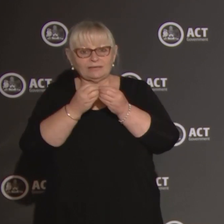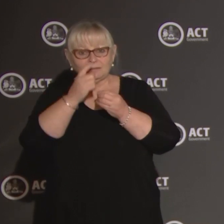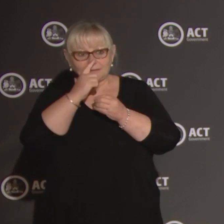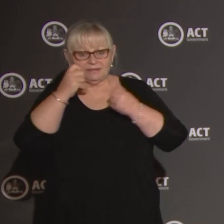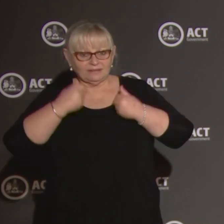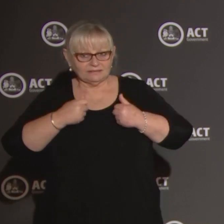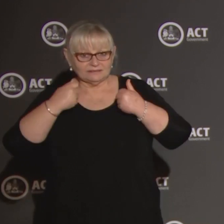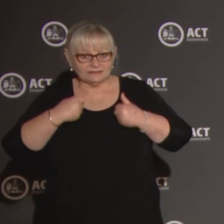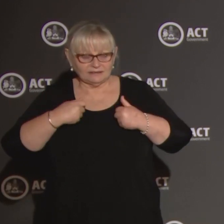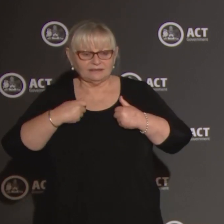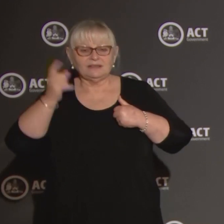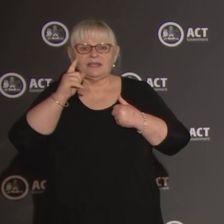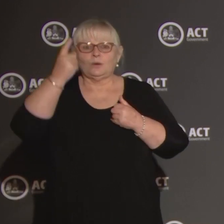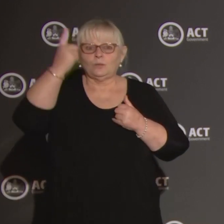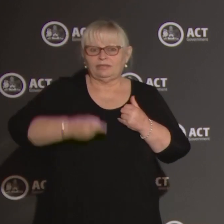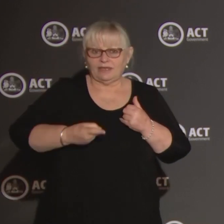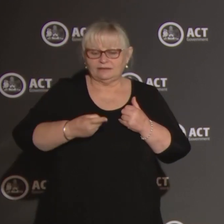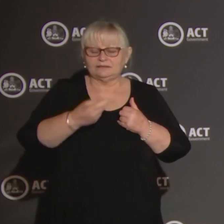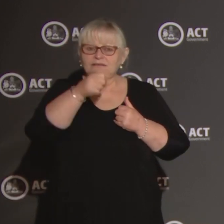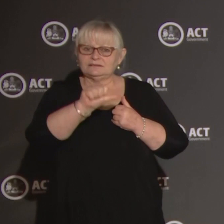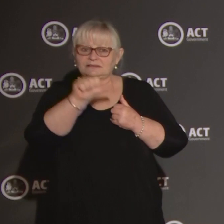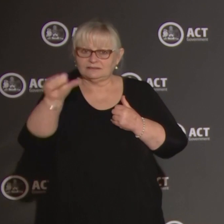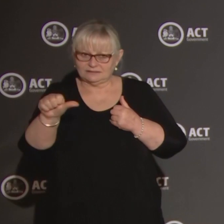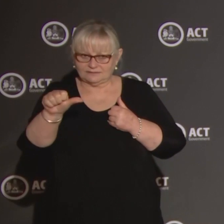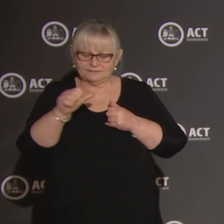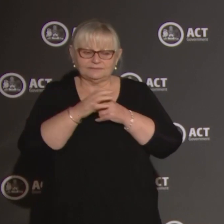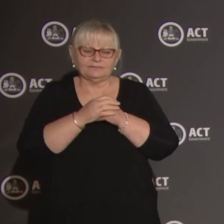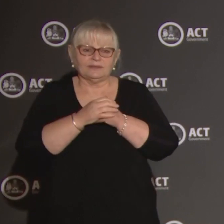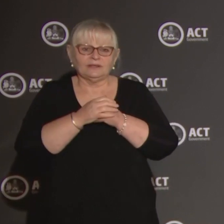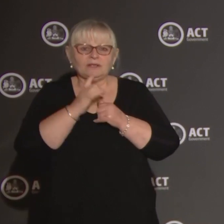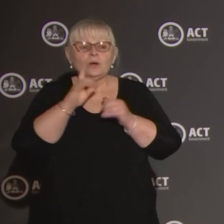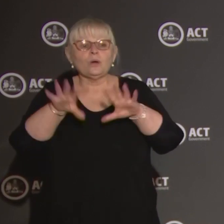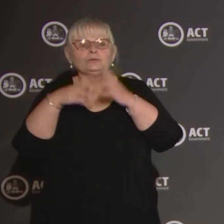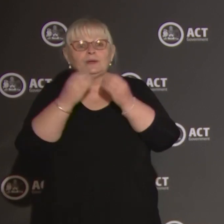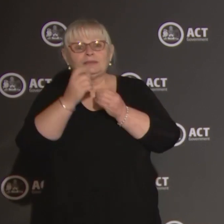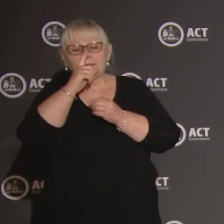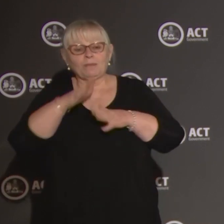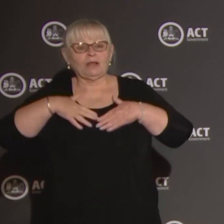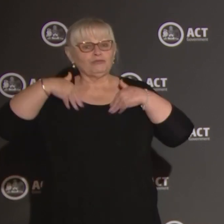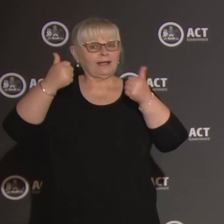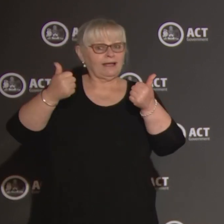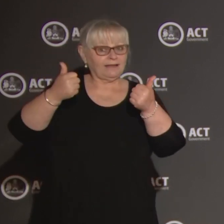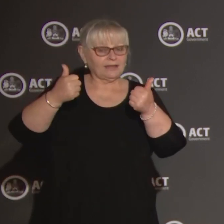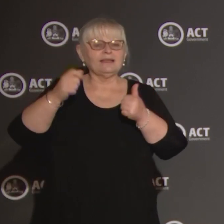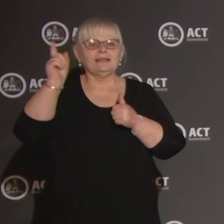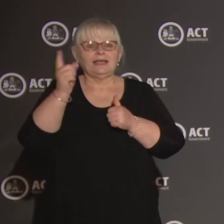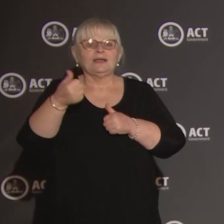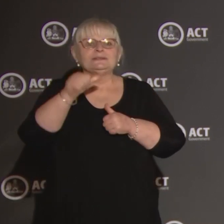this outbreak is now 1,066, with the total number of recovered cases now